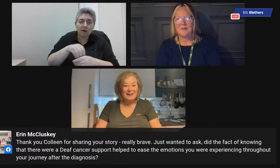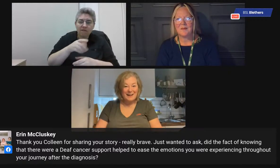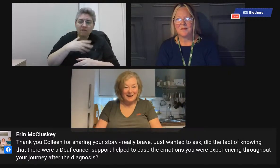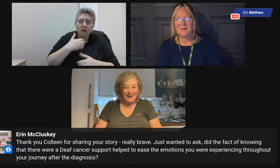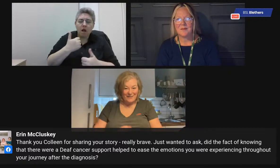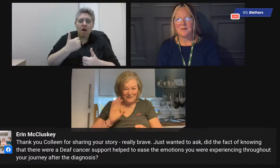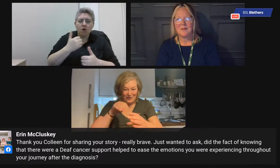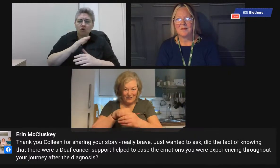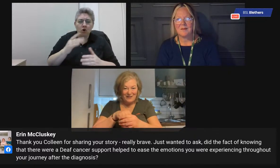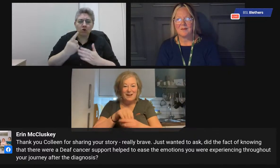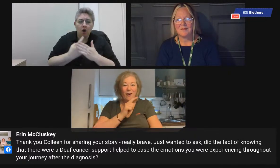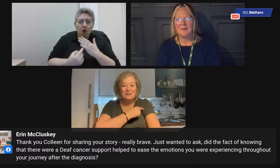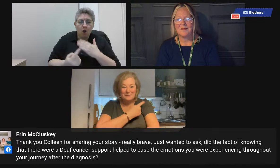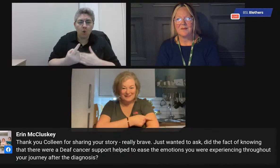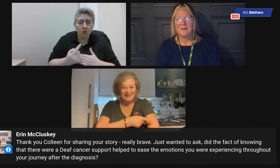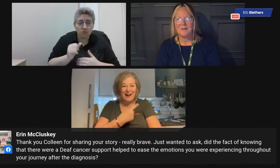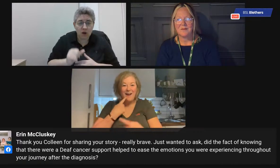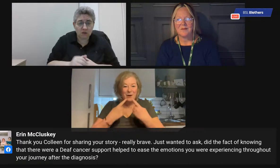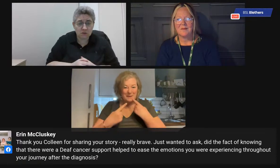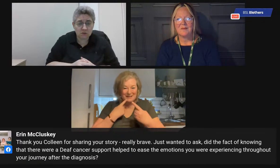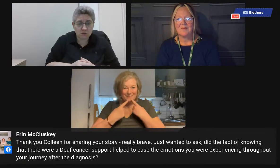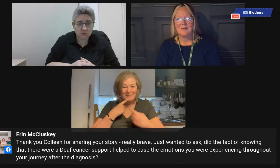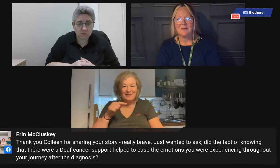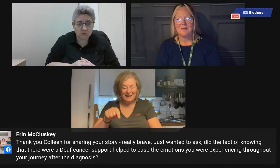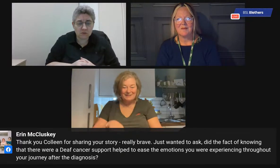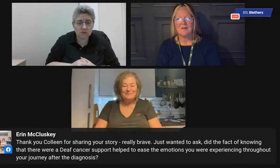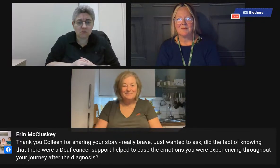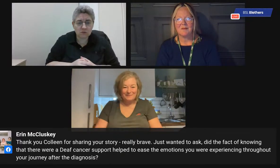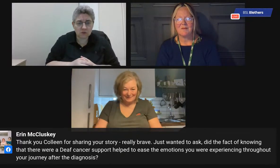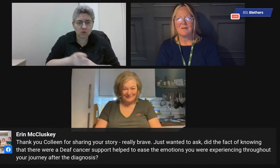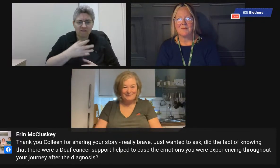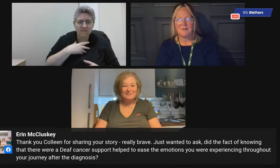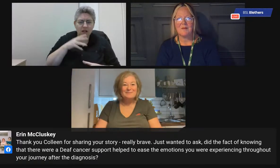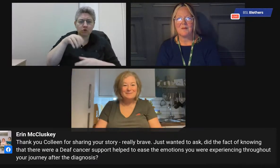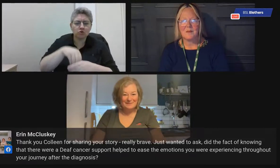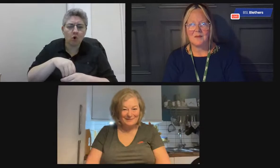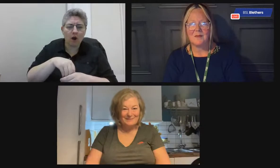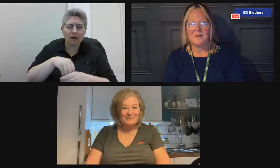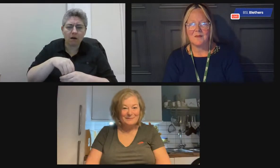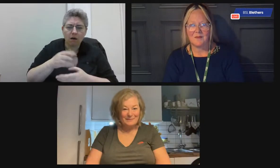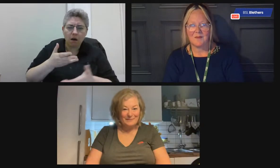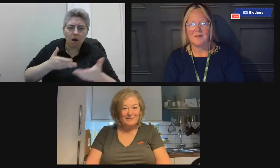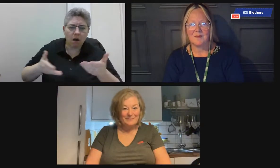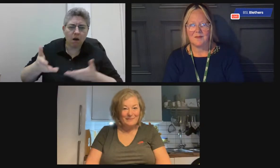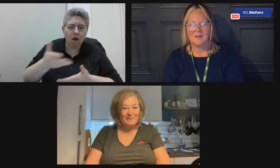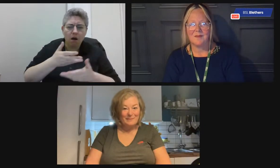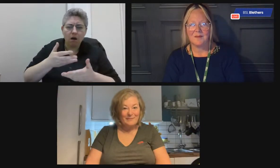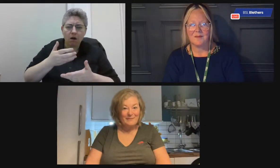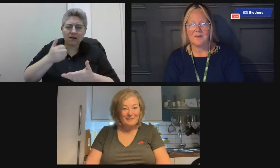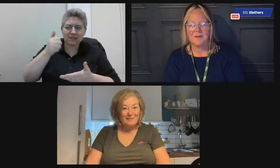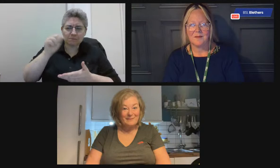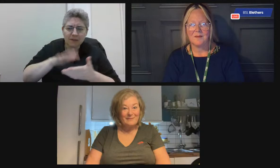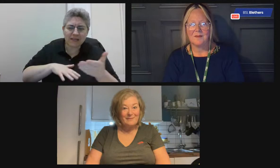helped to ease the emotions you would experience throughout your journey after the diagnosis?